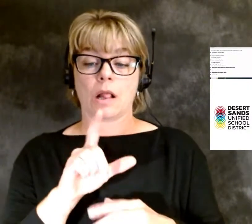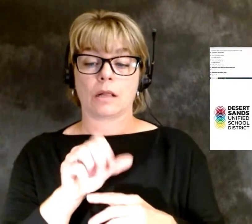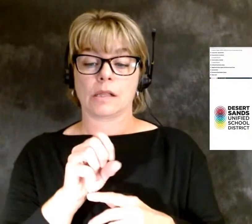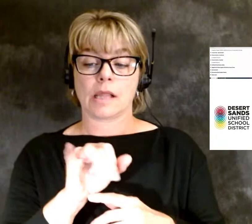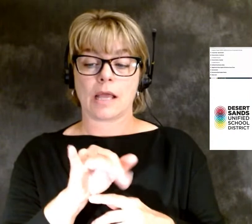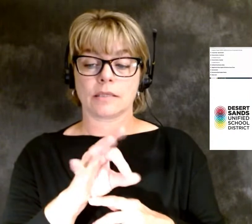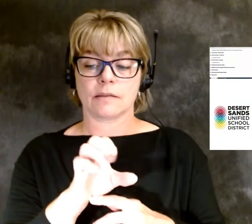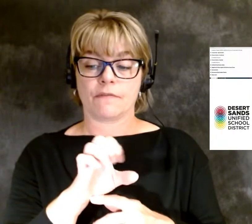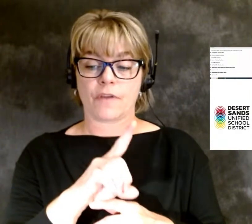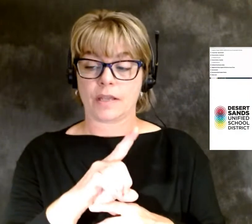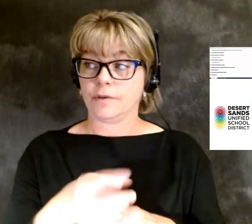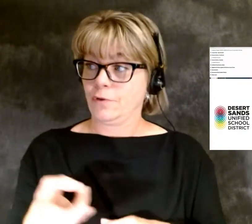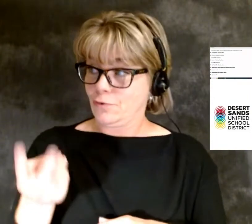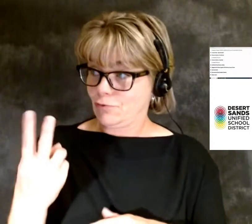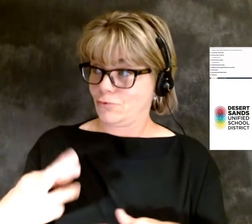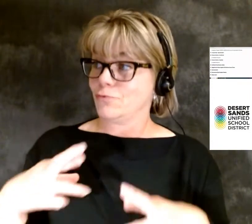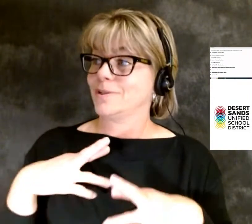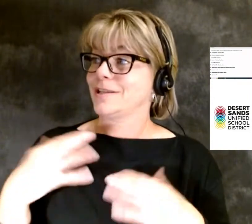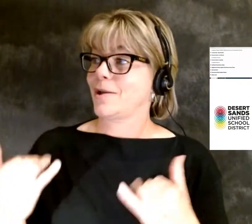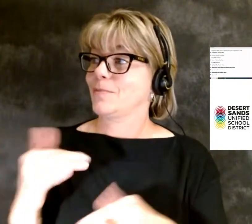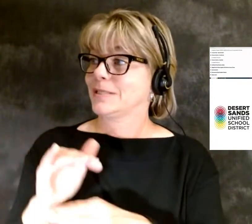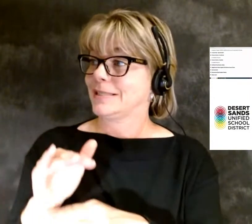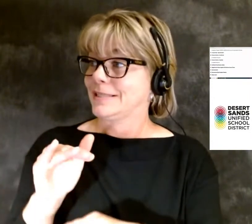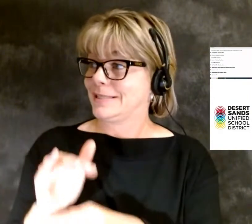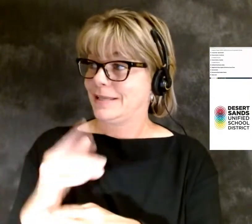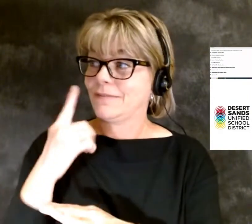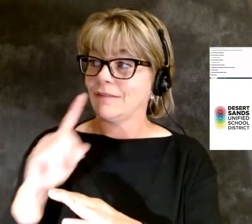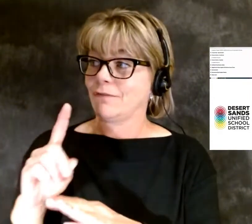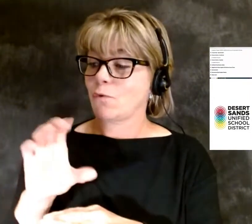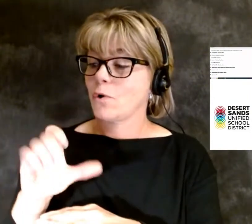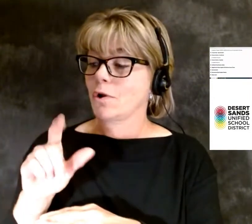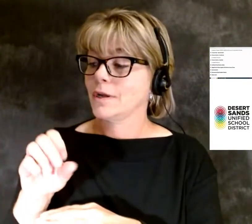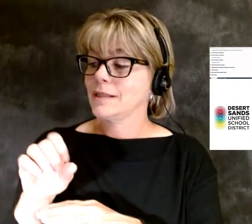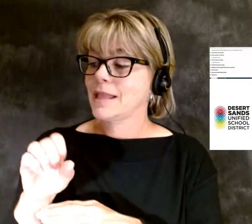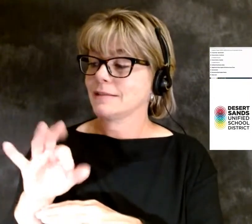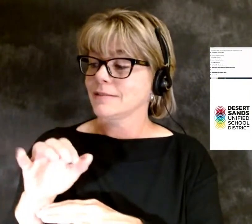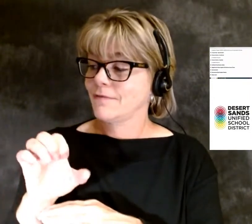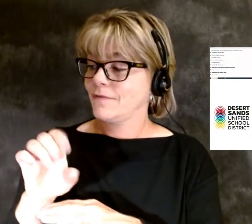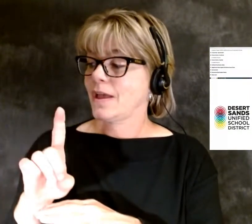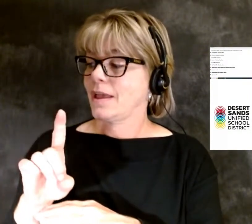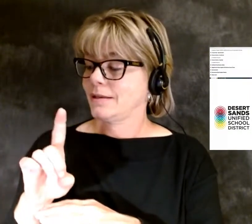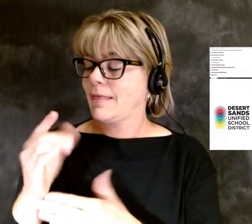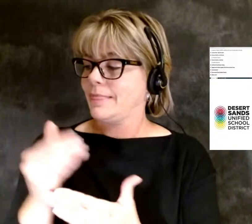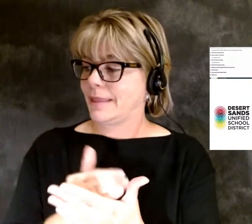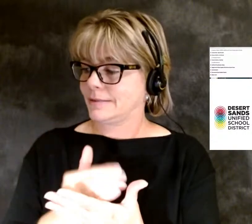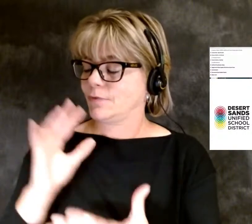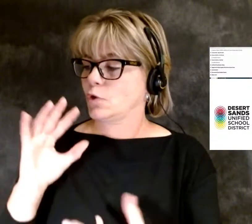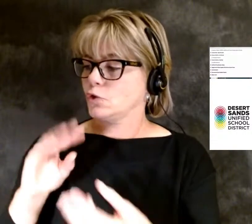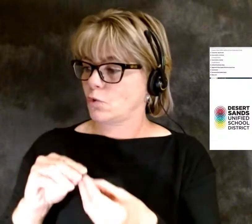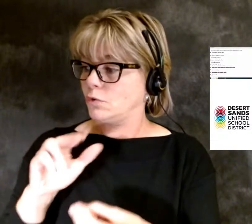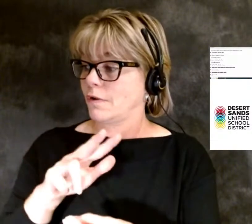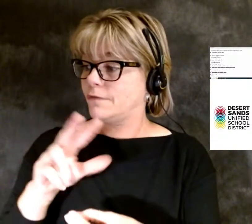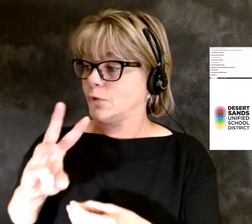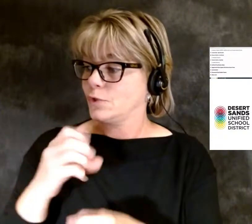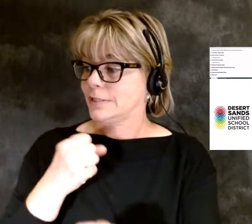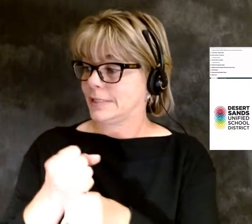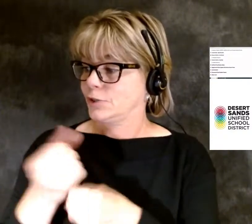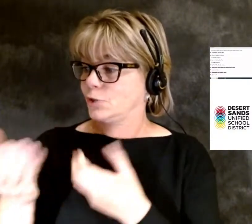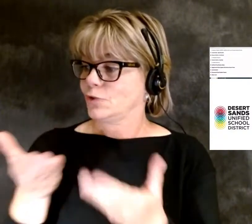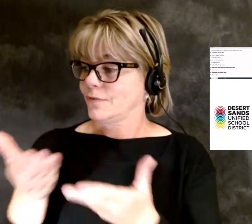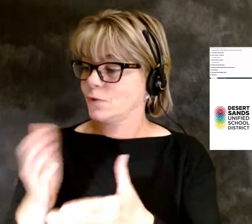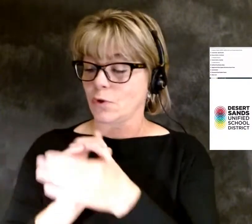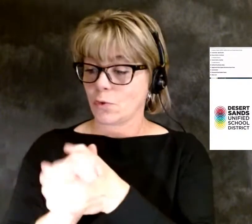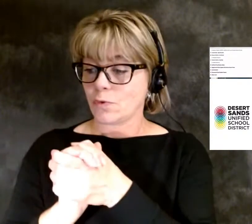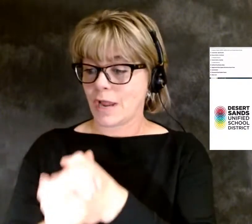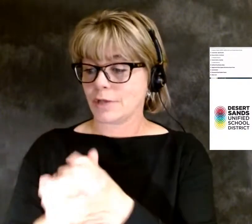Yes, we have 2 retirements this evening on our classified list for a total of 36 years of service. So again, congratulations and thank